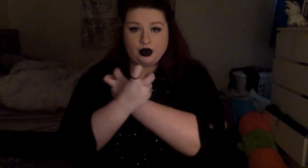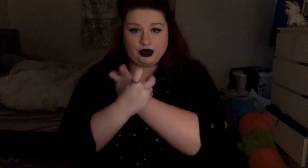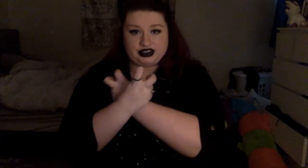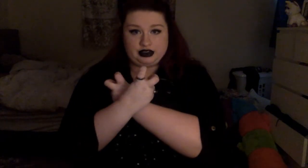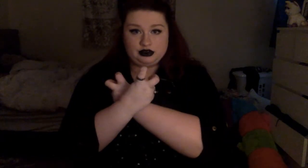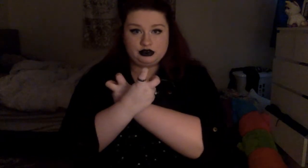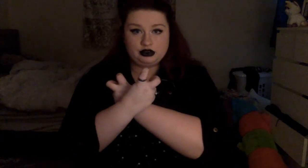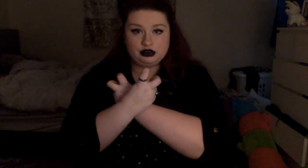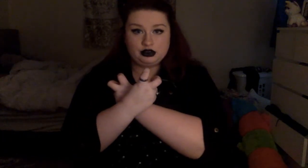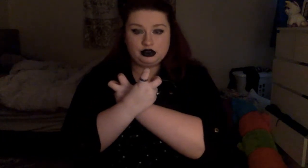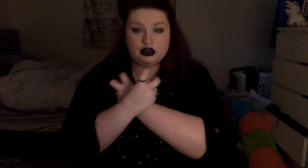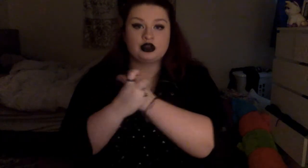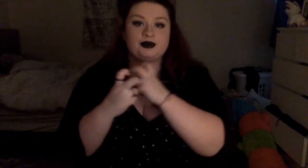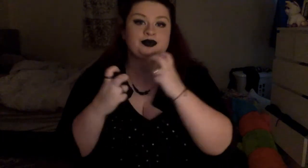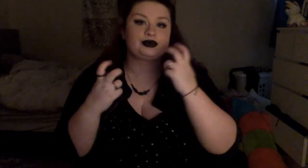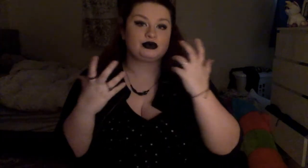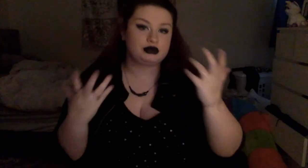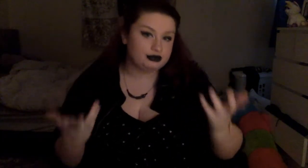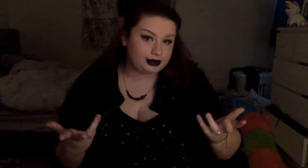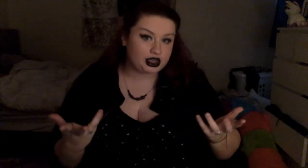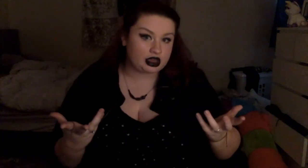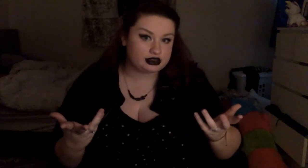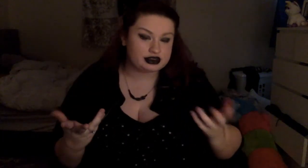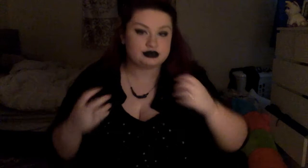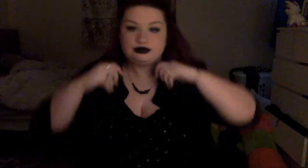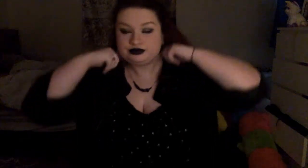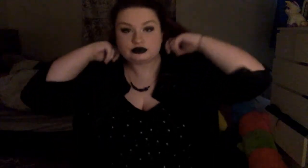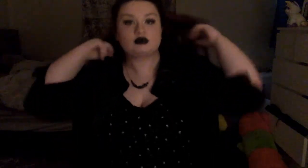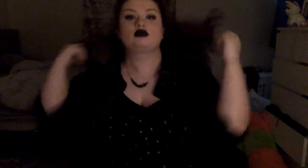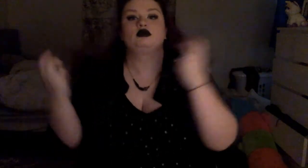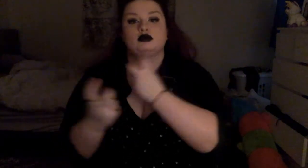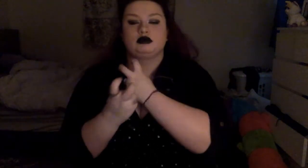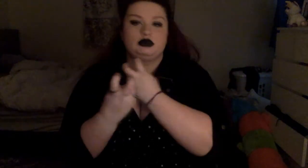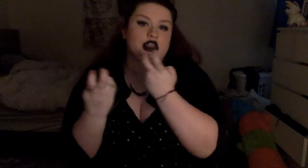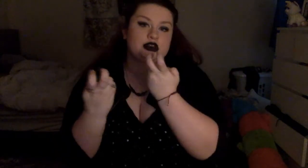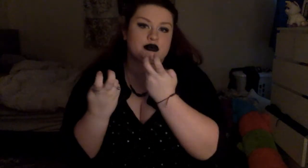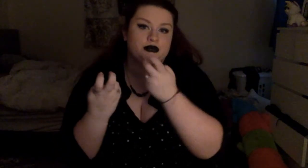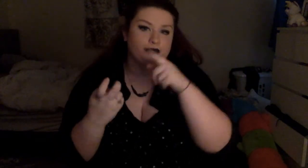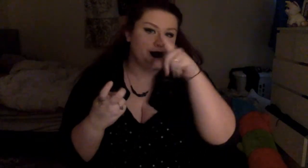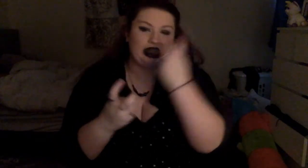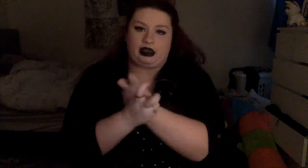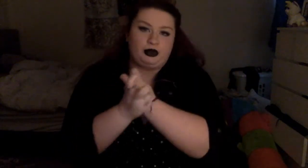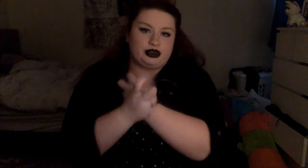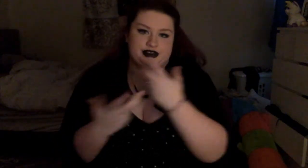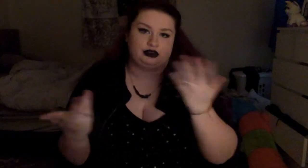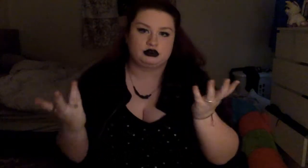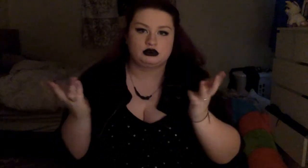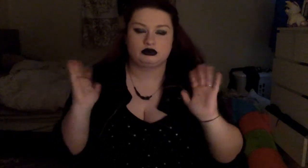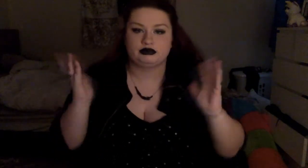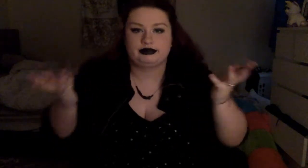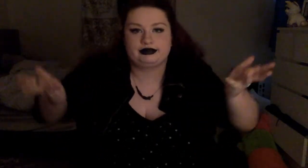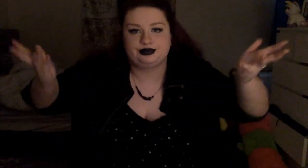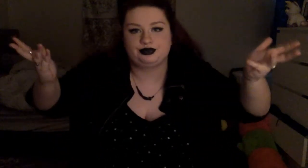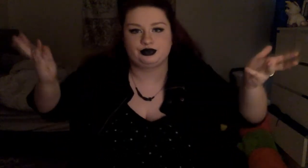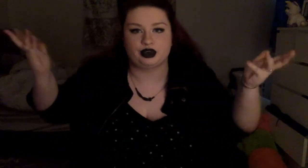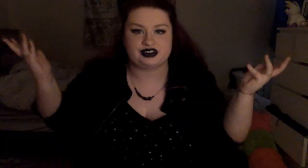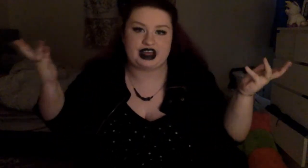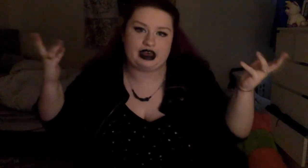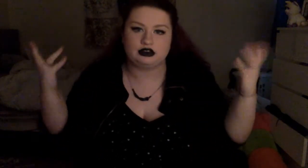poison. Because black poison What is that?